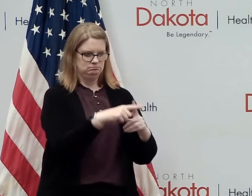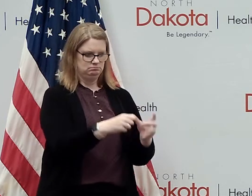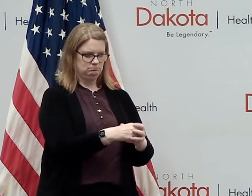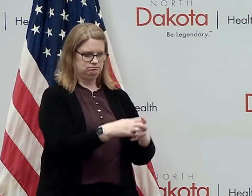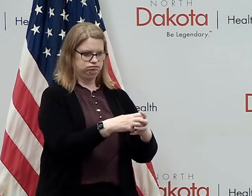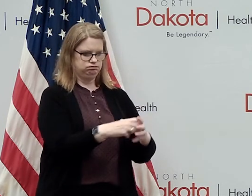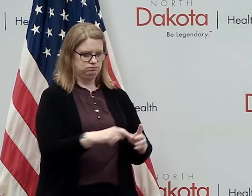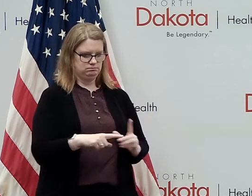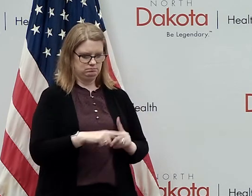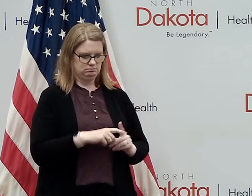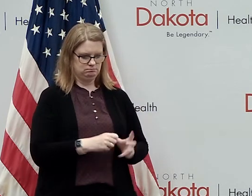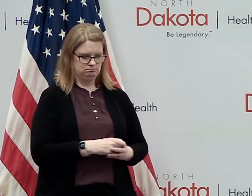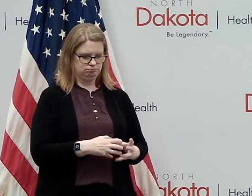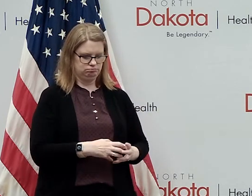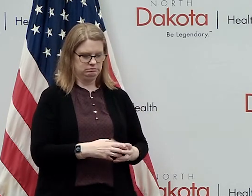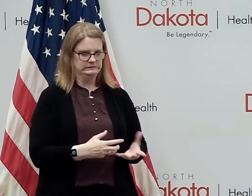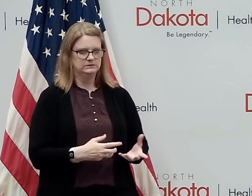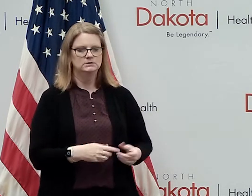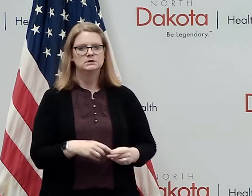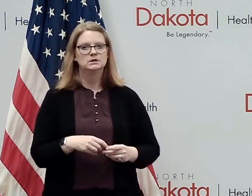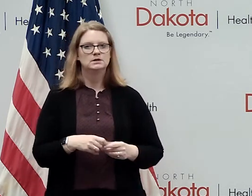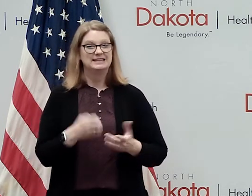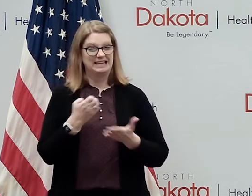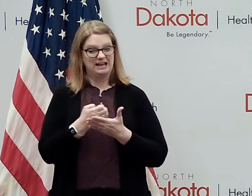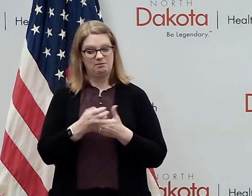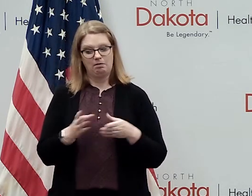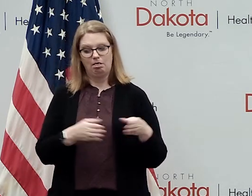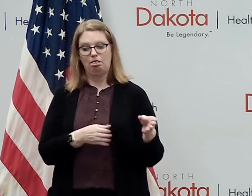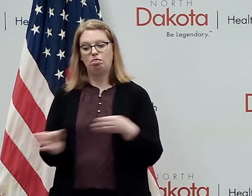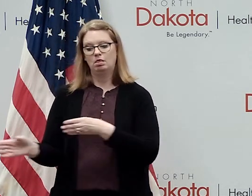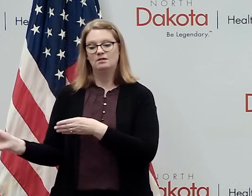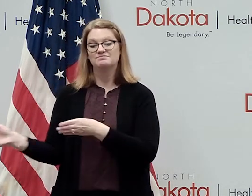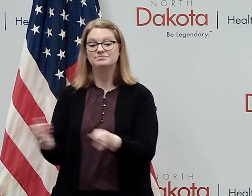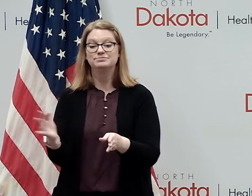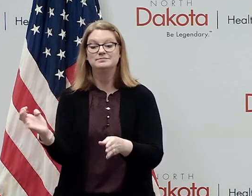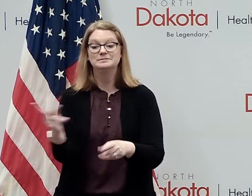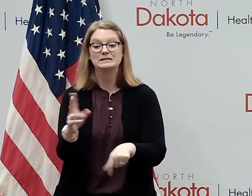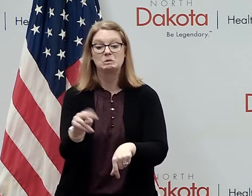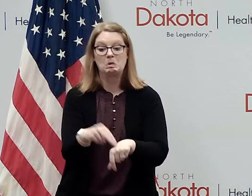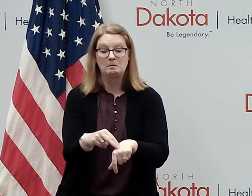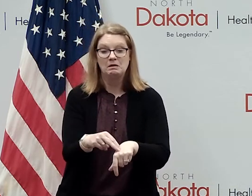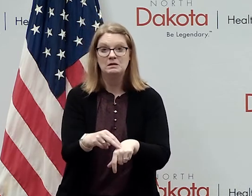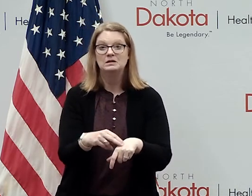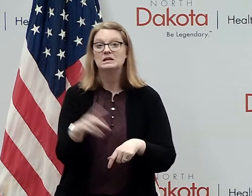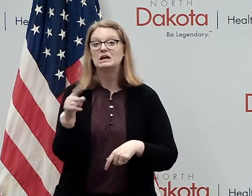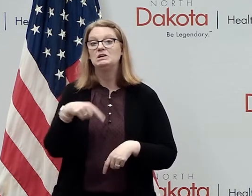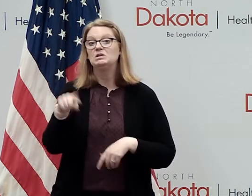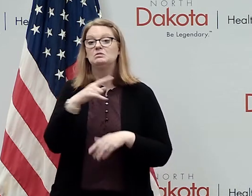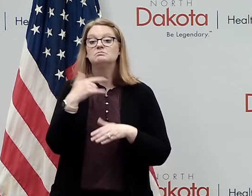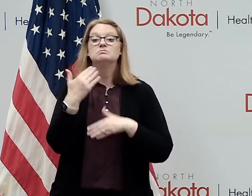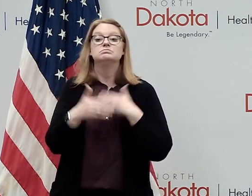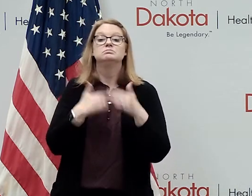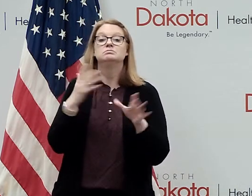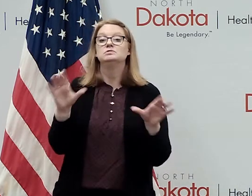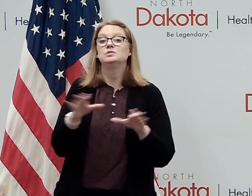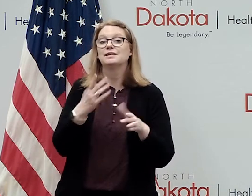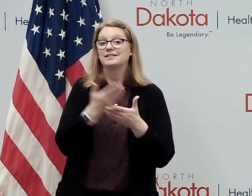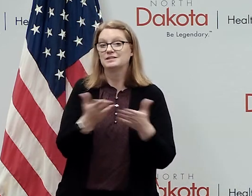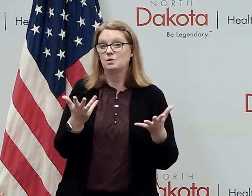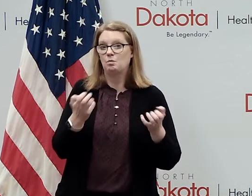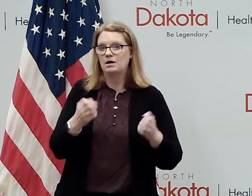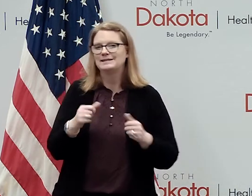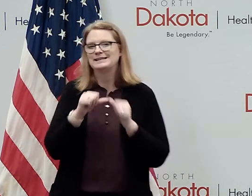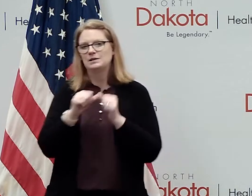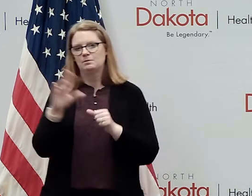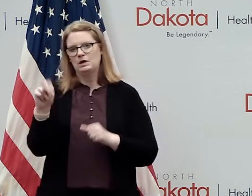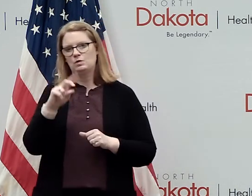our economy moving forward and keep us everybody getting to do the things they want to do is for us to continue to be North Dakota Smart. So thank